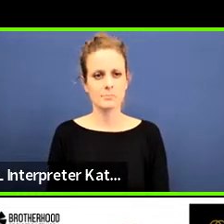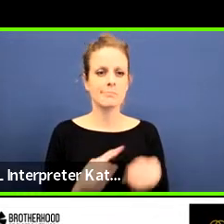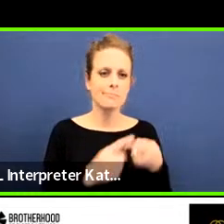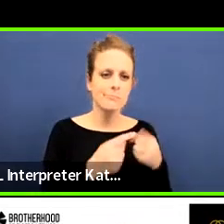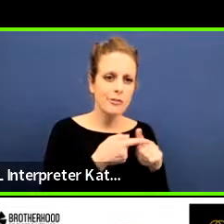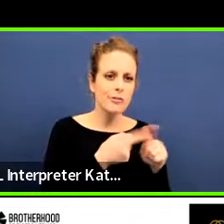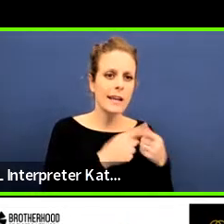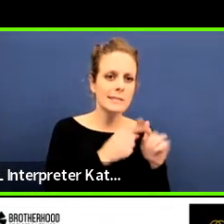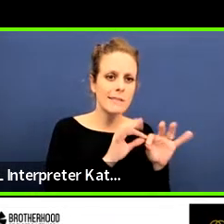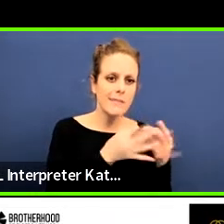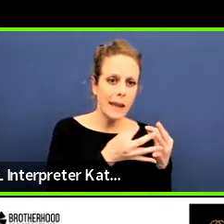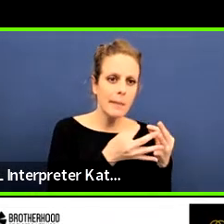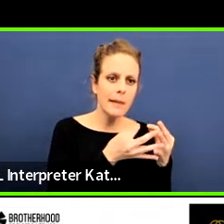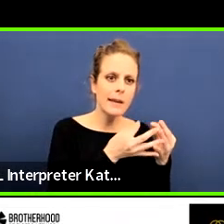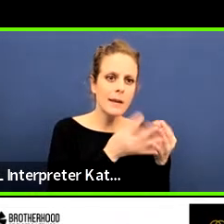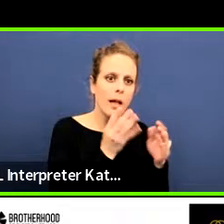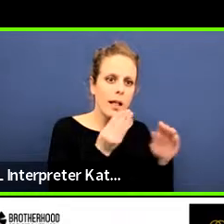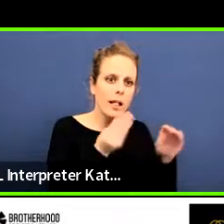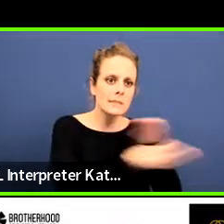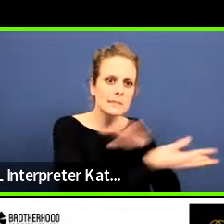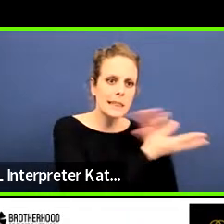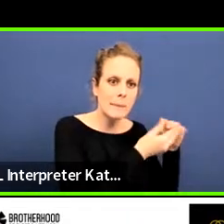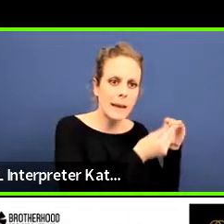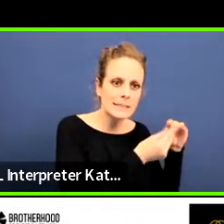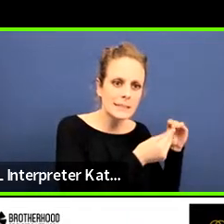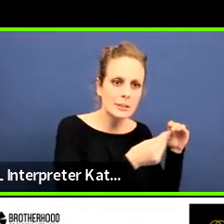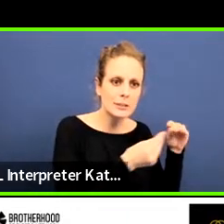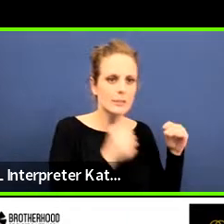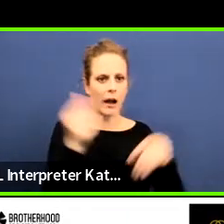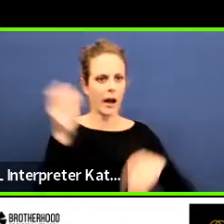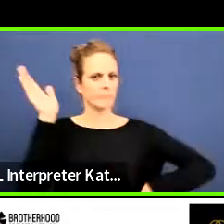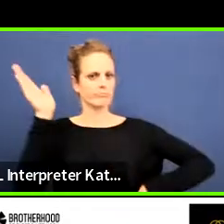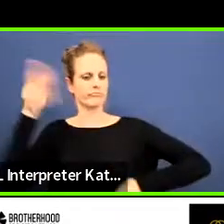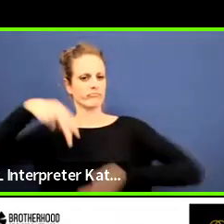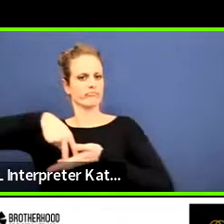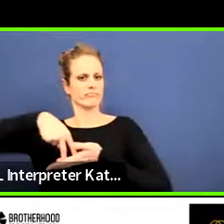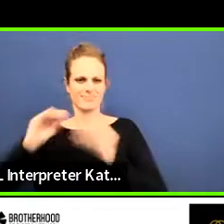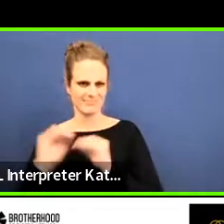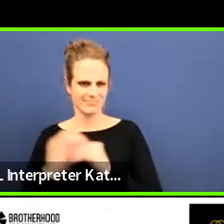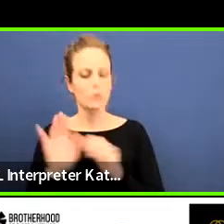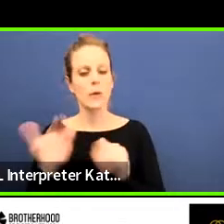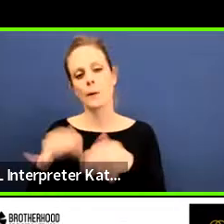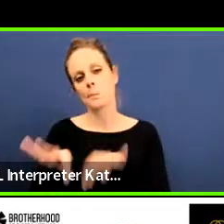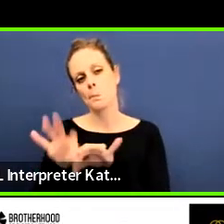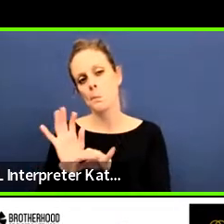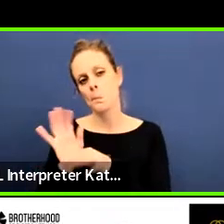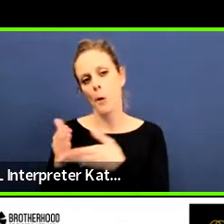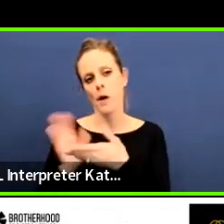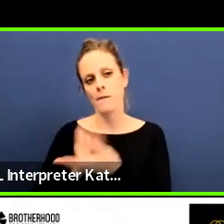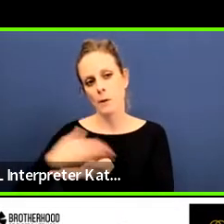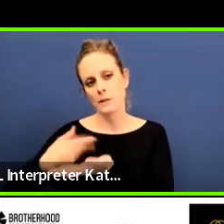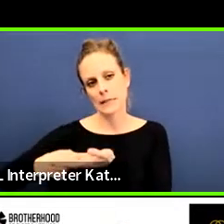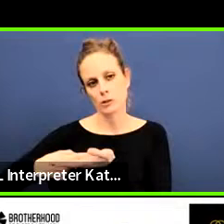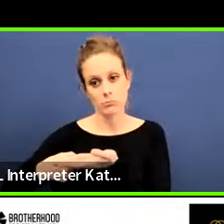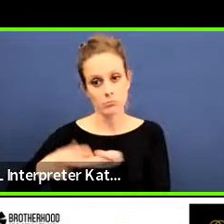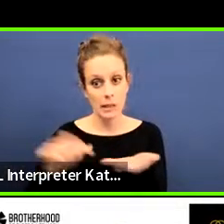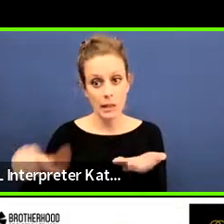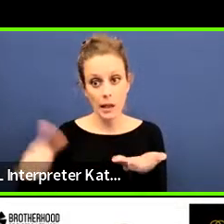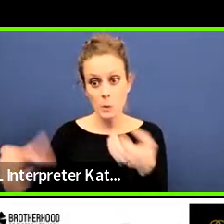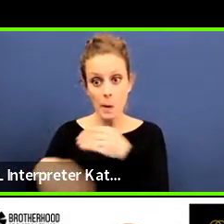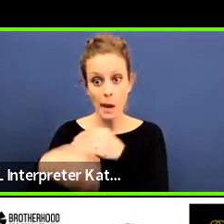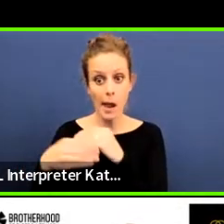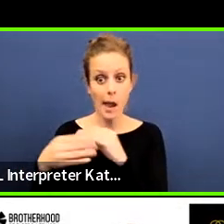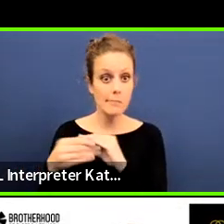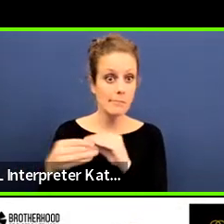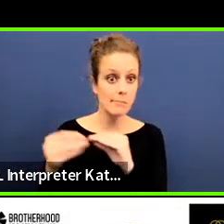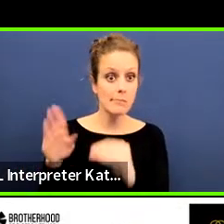playing an important role. So that was a little bit of the discussion we had. I don't know if there was anything to add there. Ben, I know you